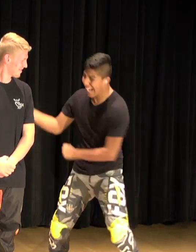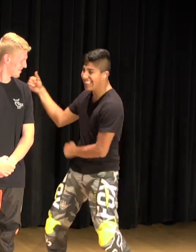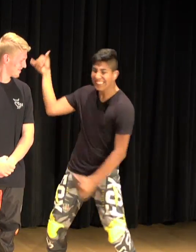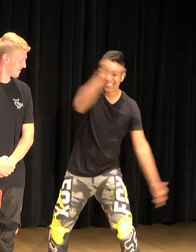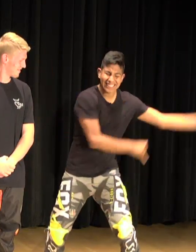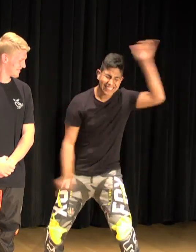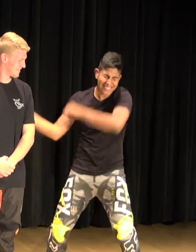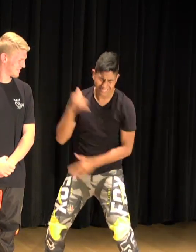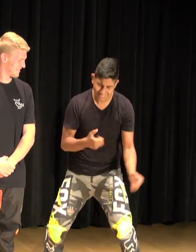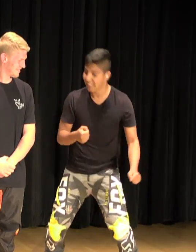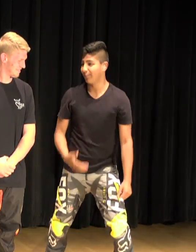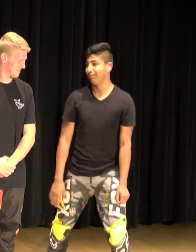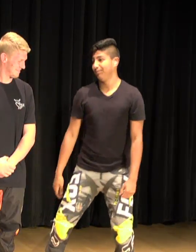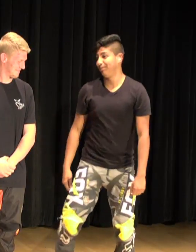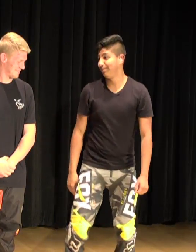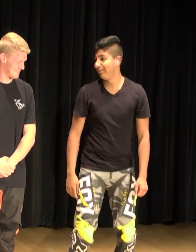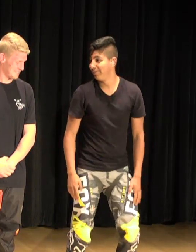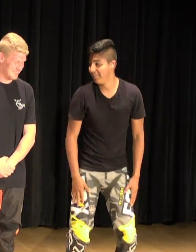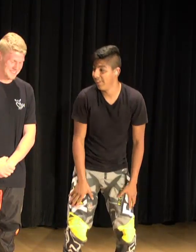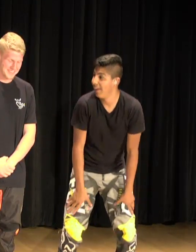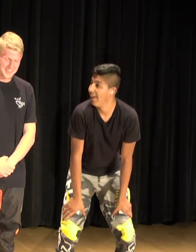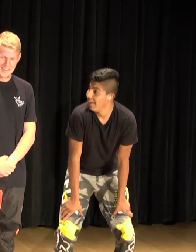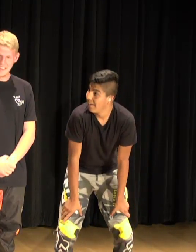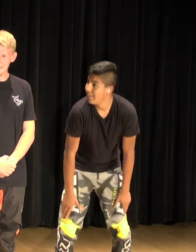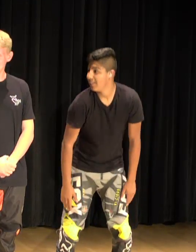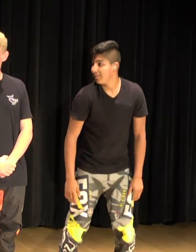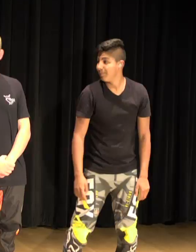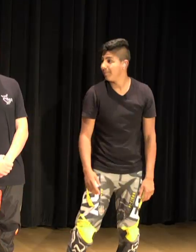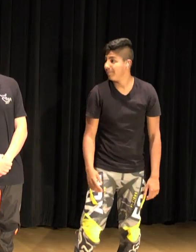I want to go really fast. Let's do this.